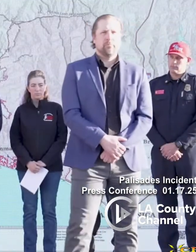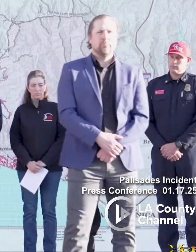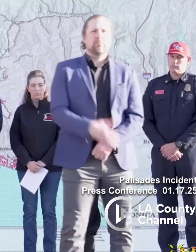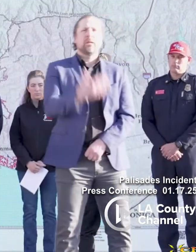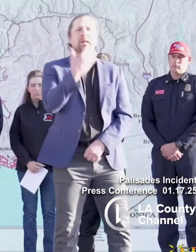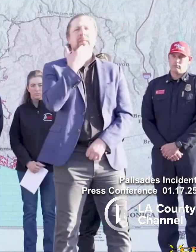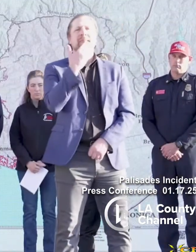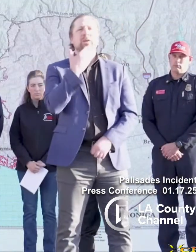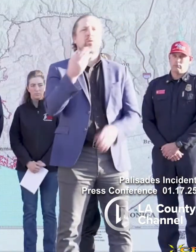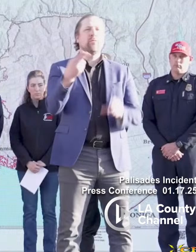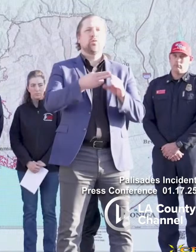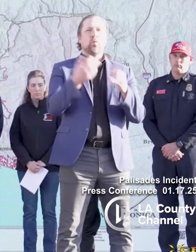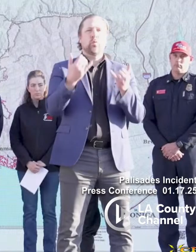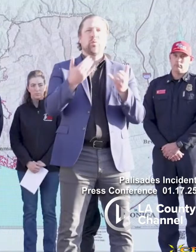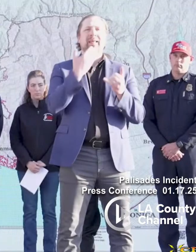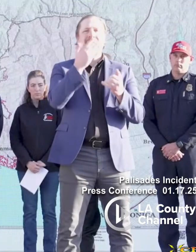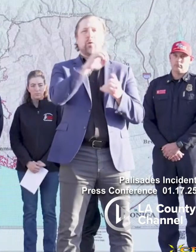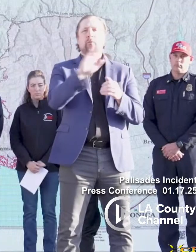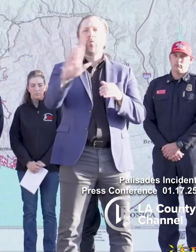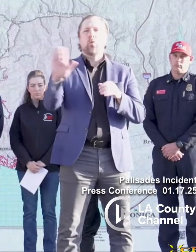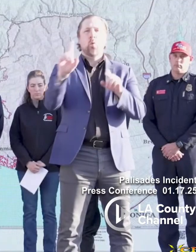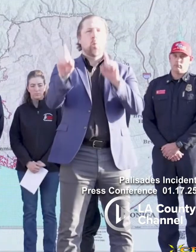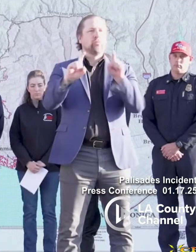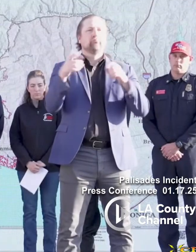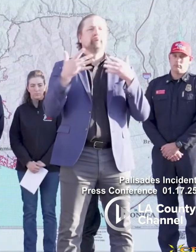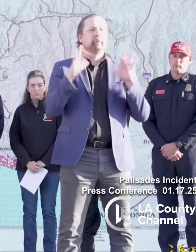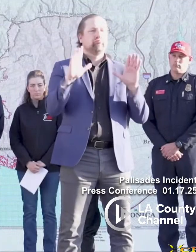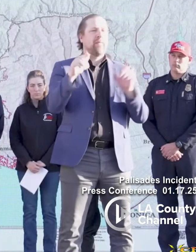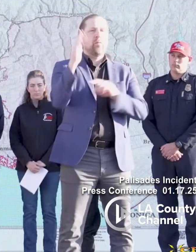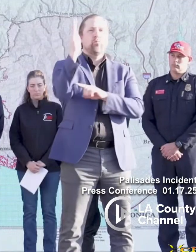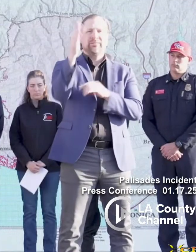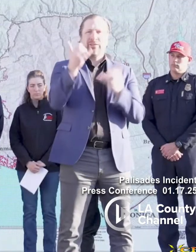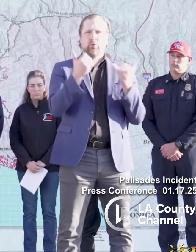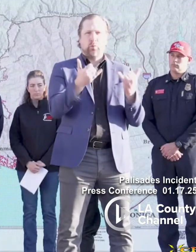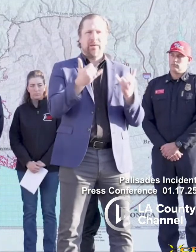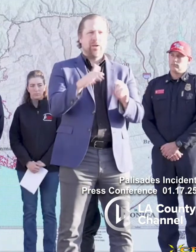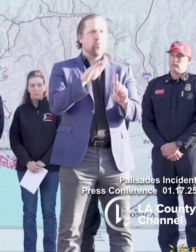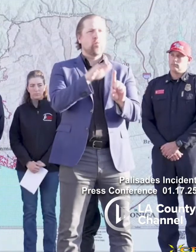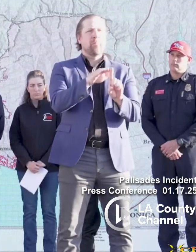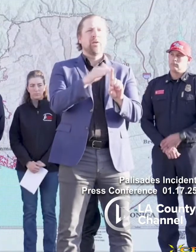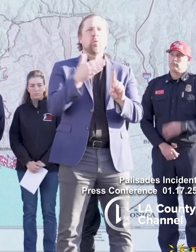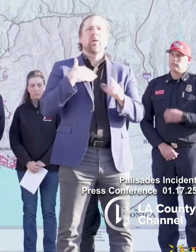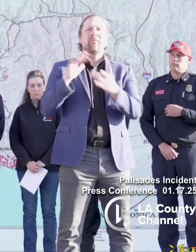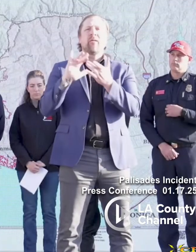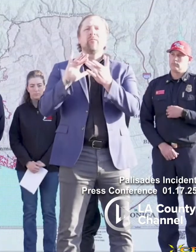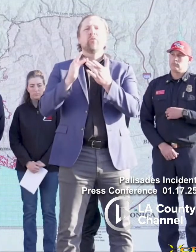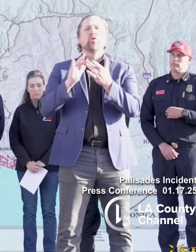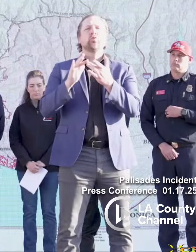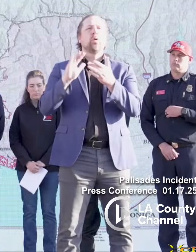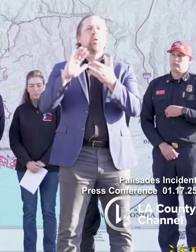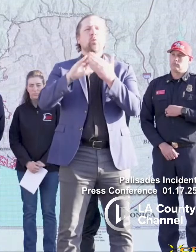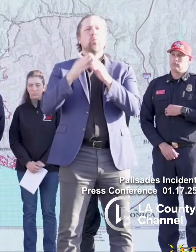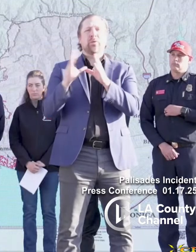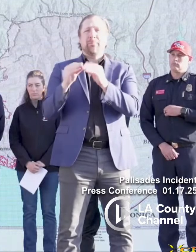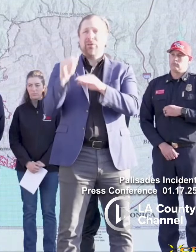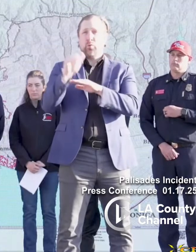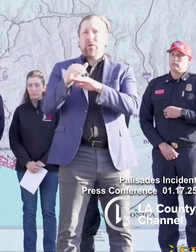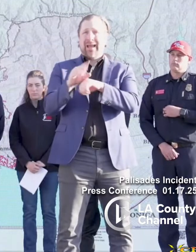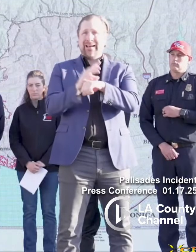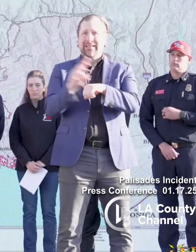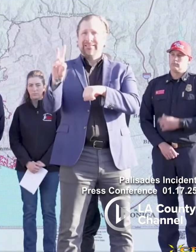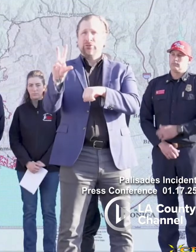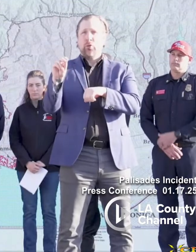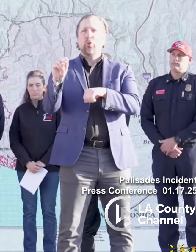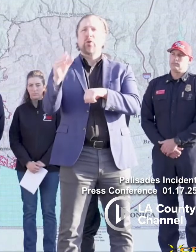Thank you very much for joining us and for the questions. That concludes our presentation. A reminder that we do have a virtual community meeting tonight at 6:30. Link